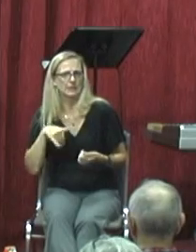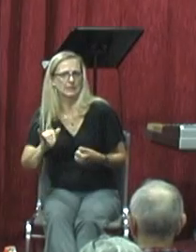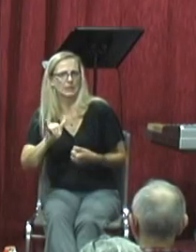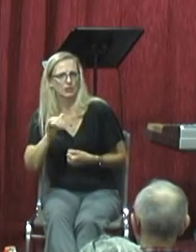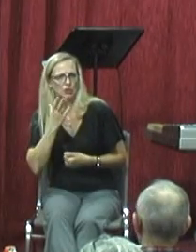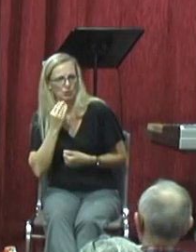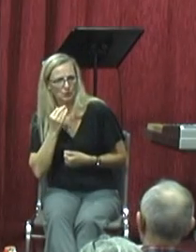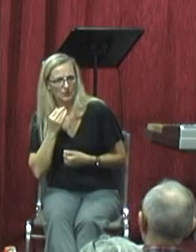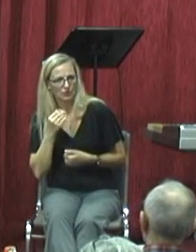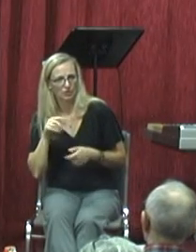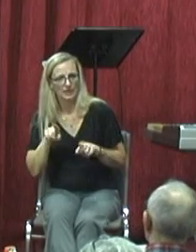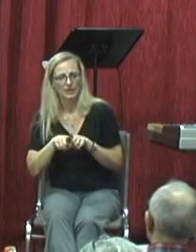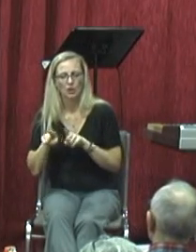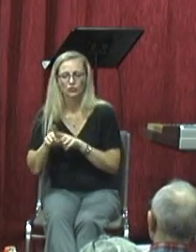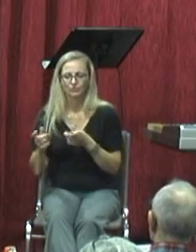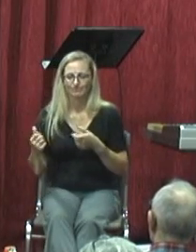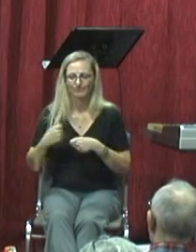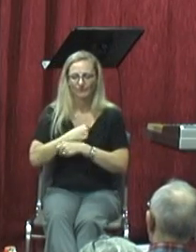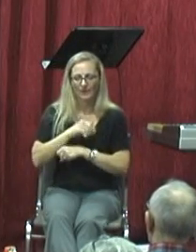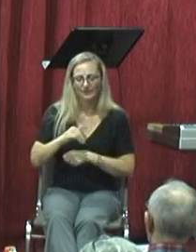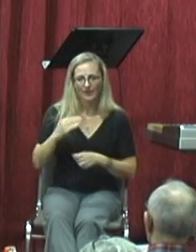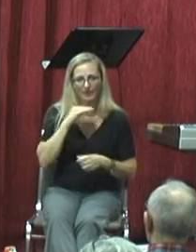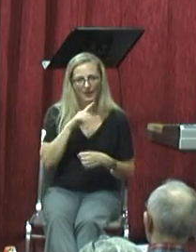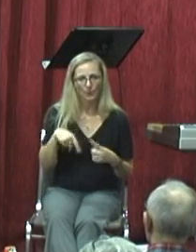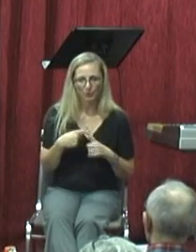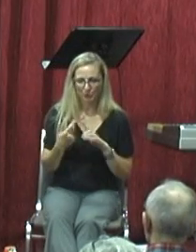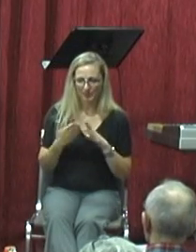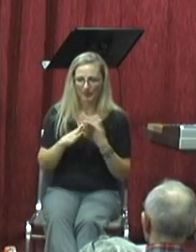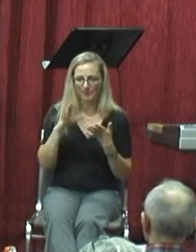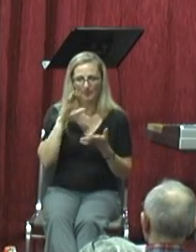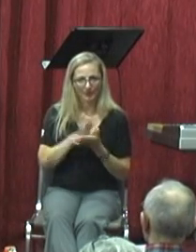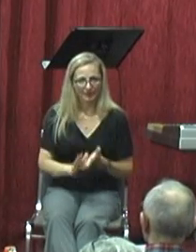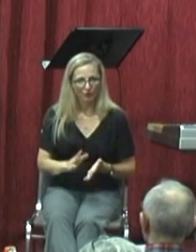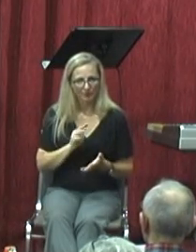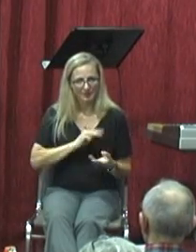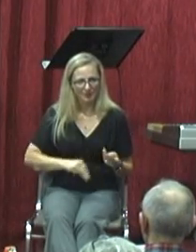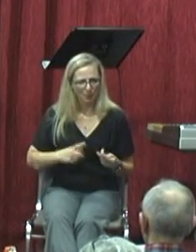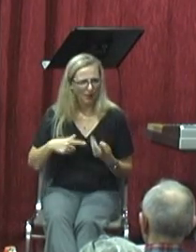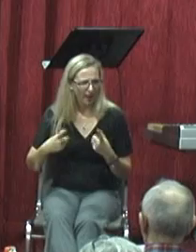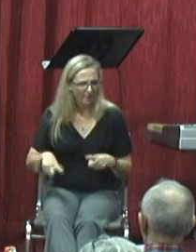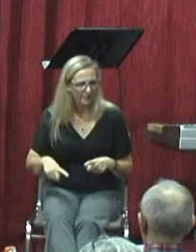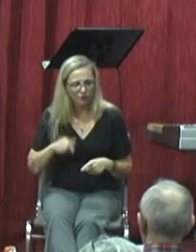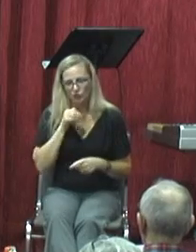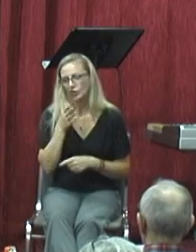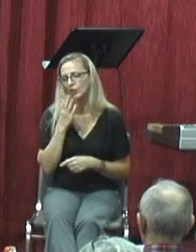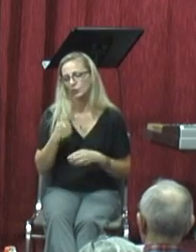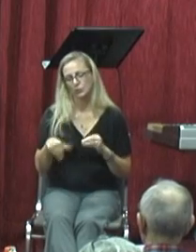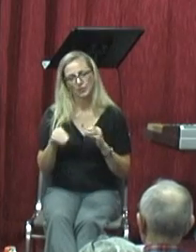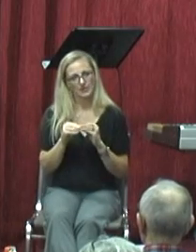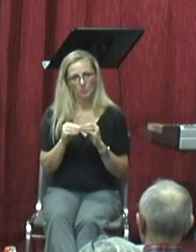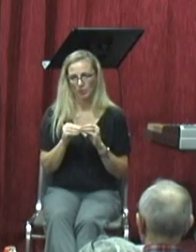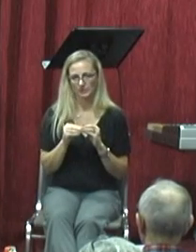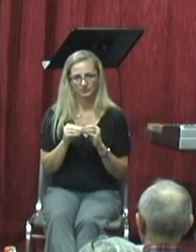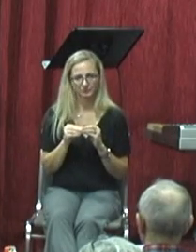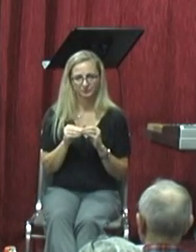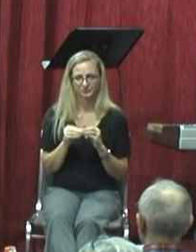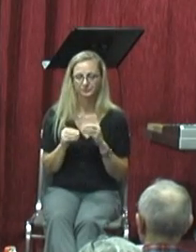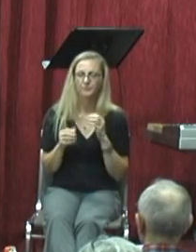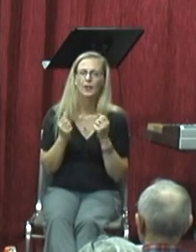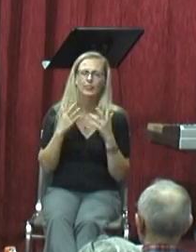and combat that lie that once you become a believer in the Messiah, what happens? You're not Jewish anymore. That's the lie Jewish people have been